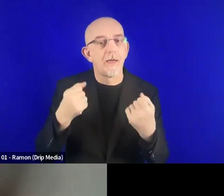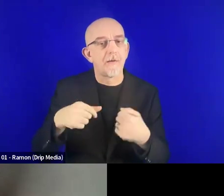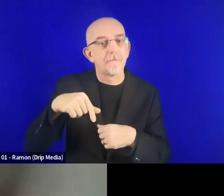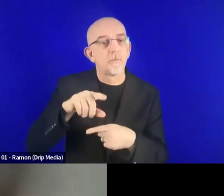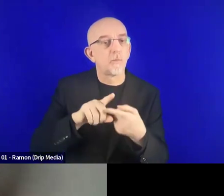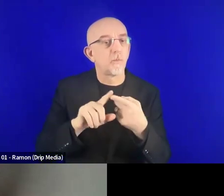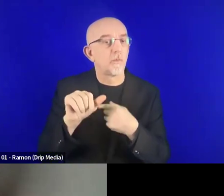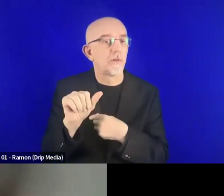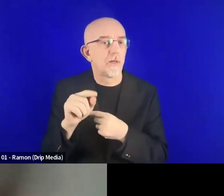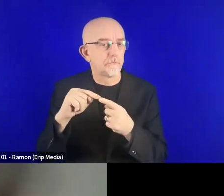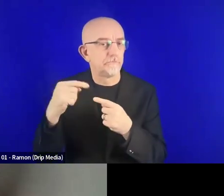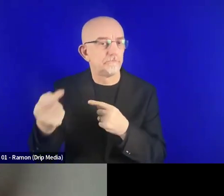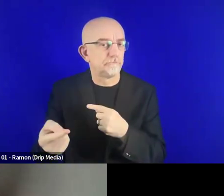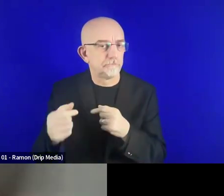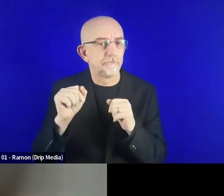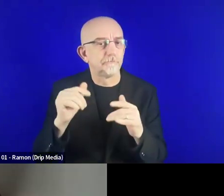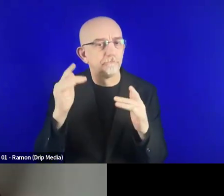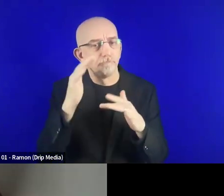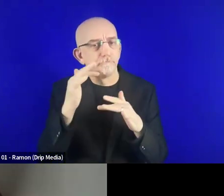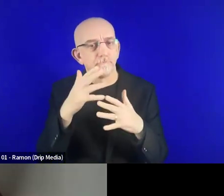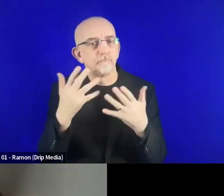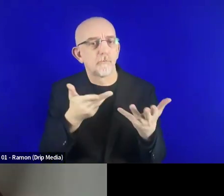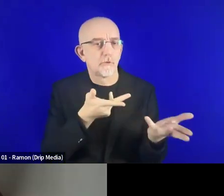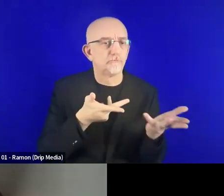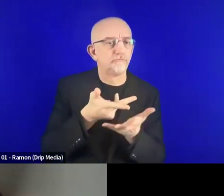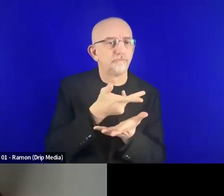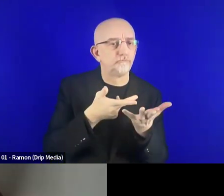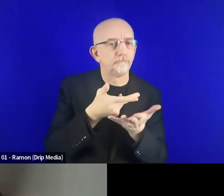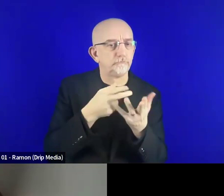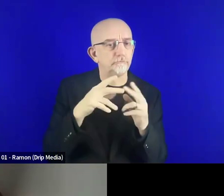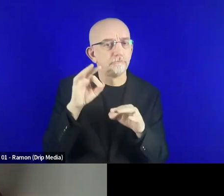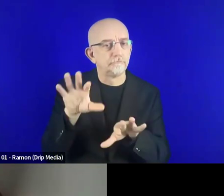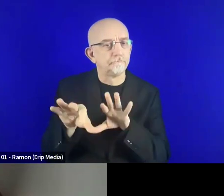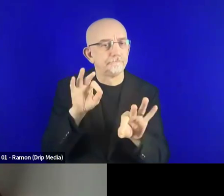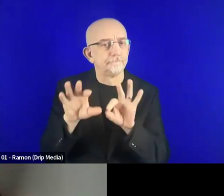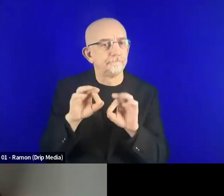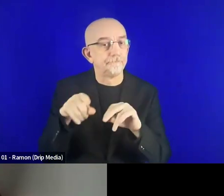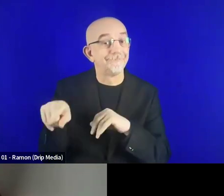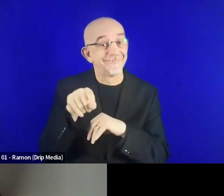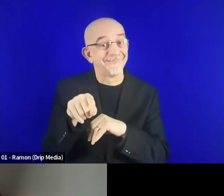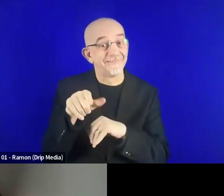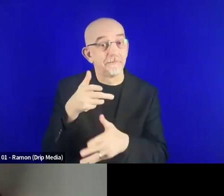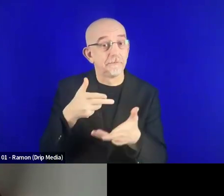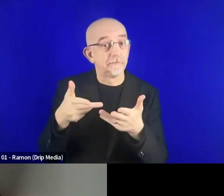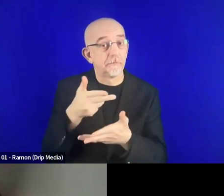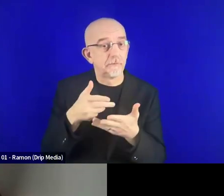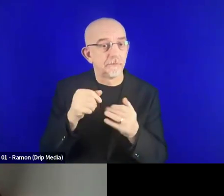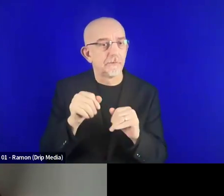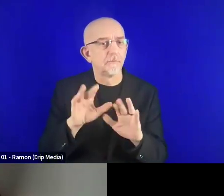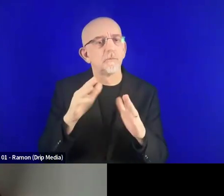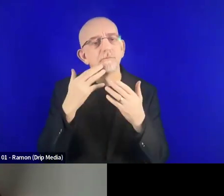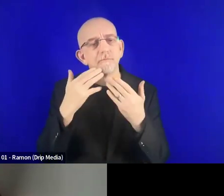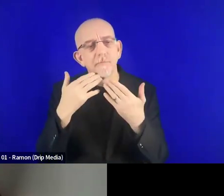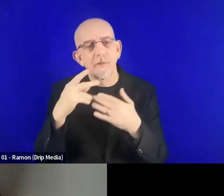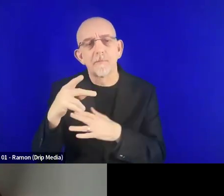And congratulations on pulling out all of these interesting elements, I think, from a very fascinating piece of